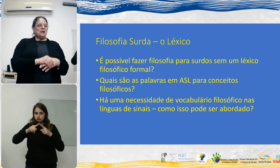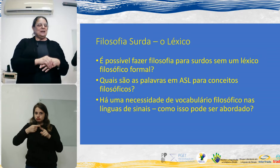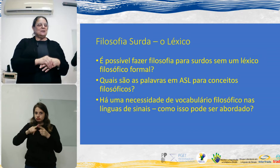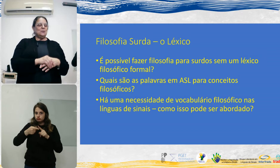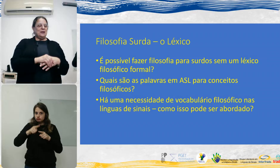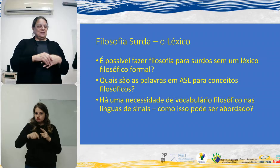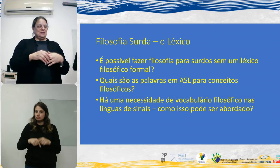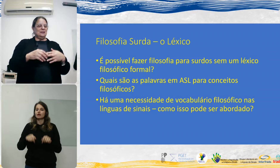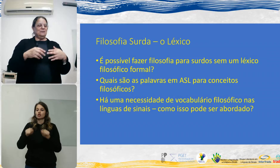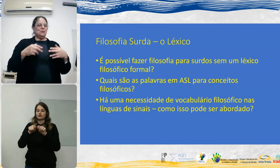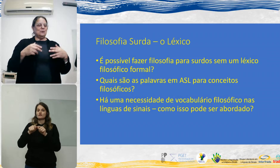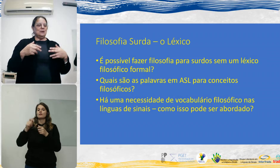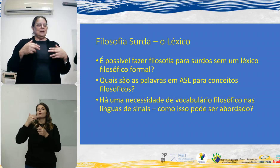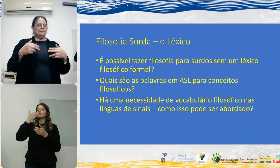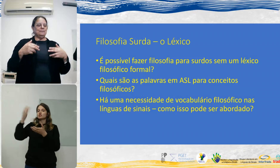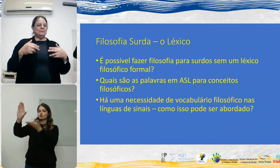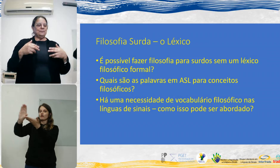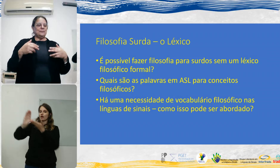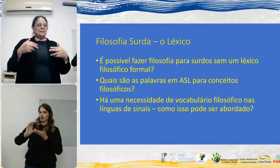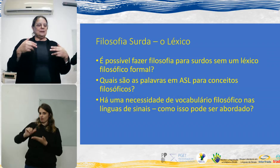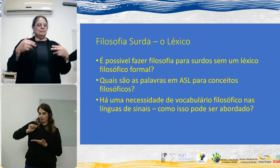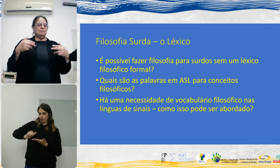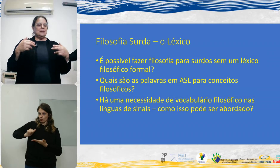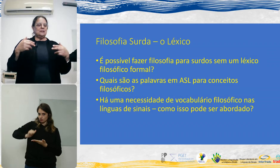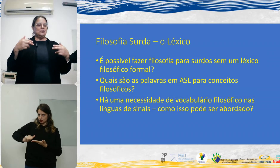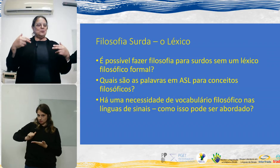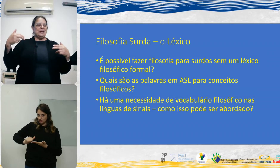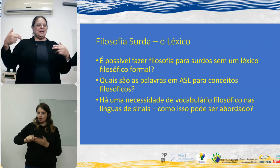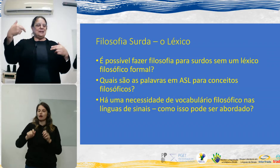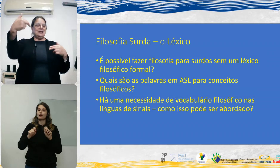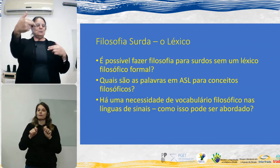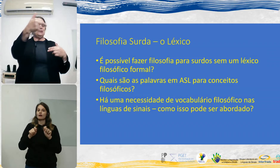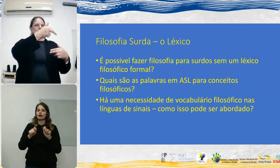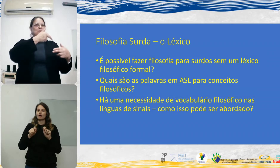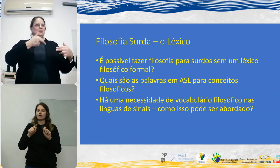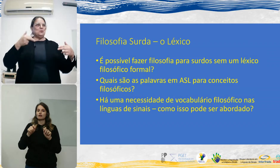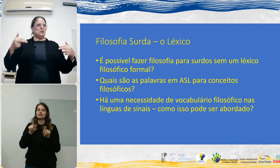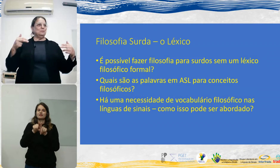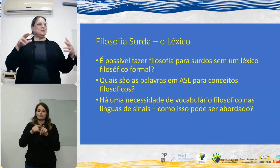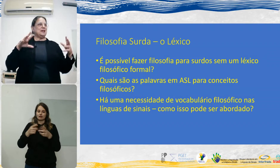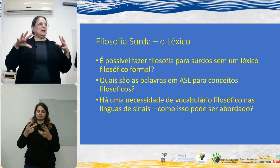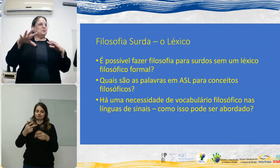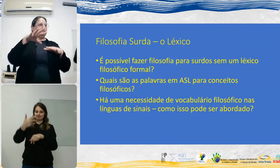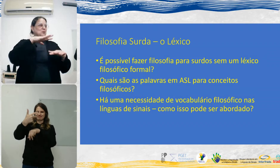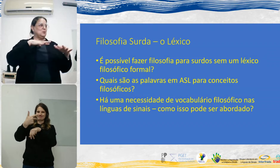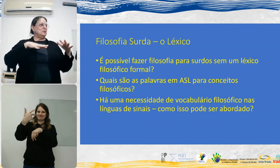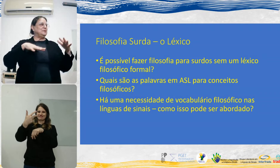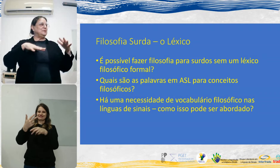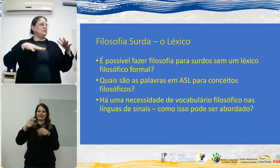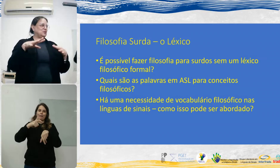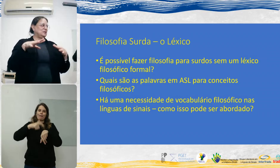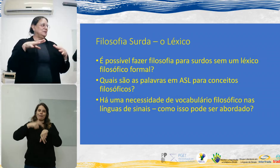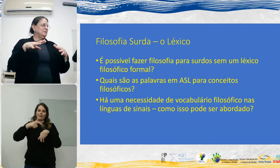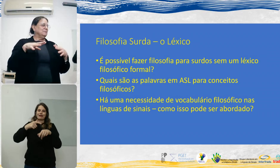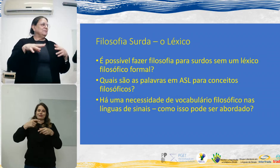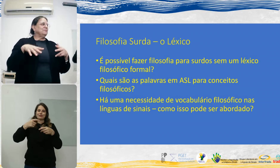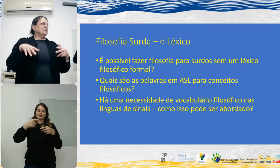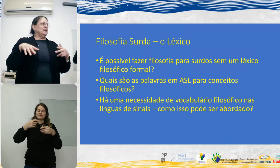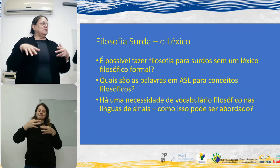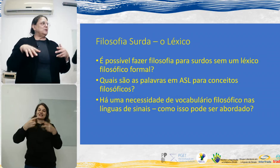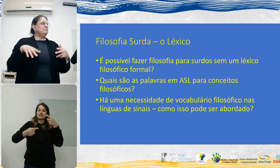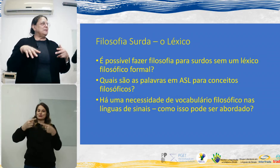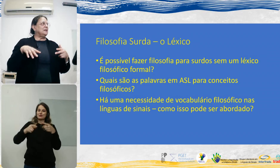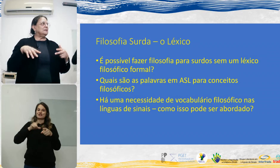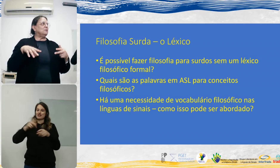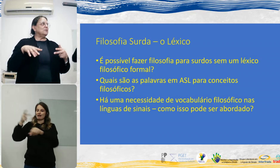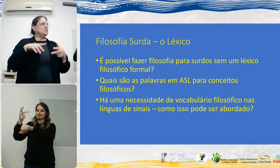our grant, write for making sure we had cameras all over the room to capture the whole discussion.